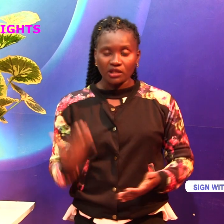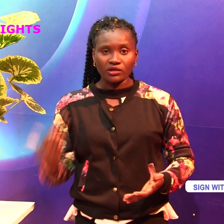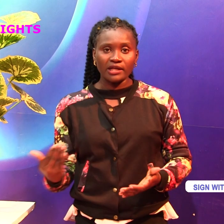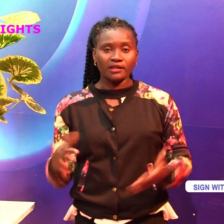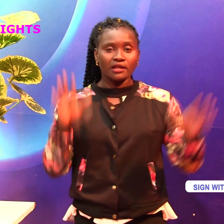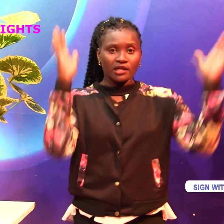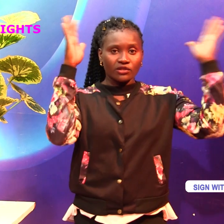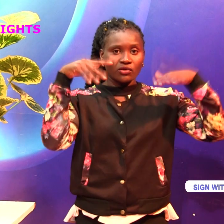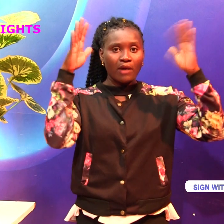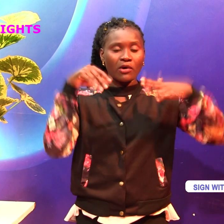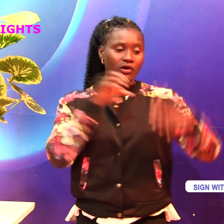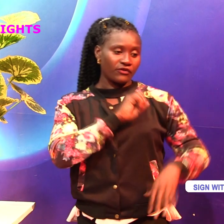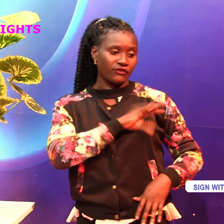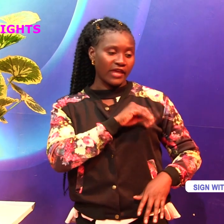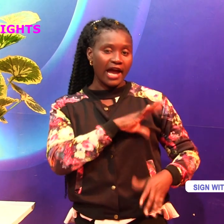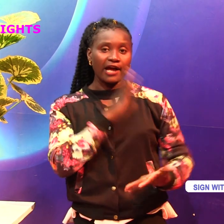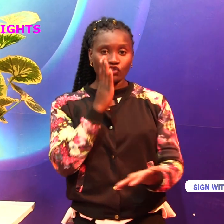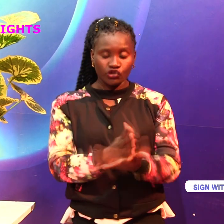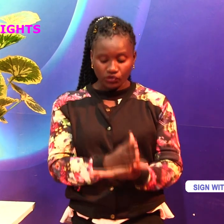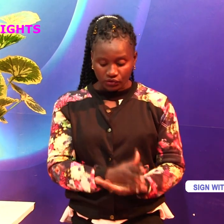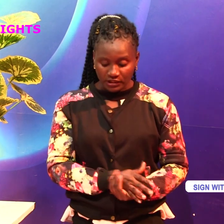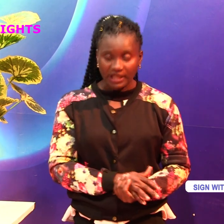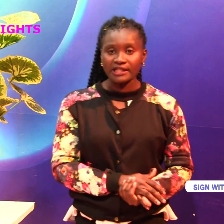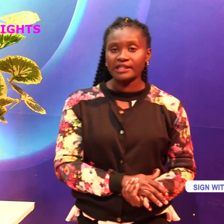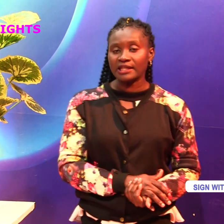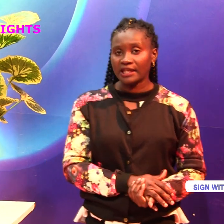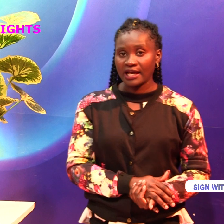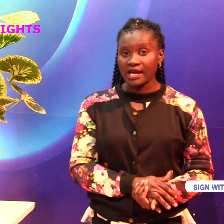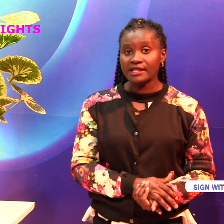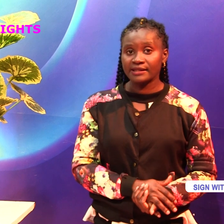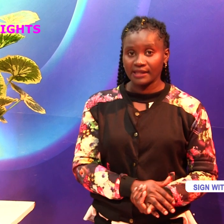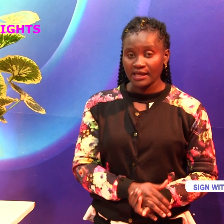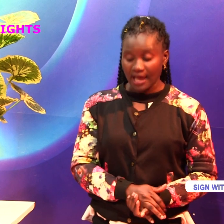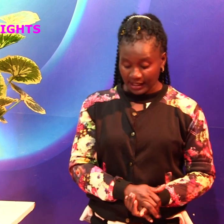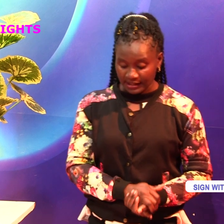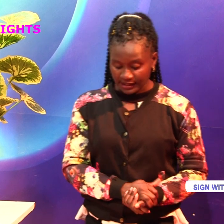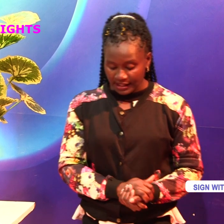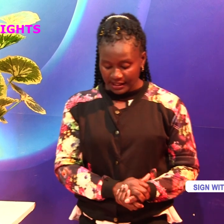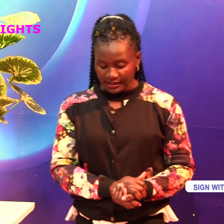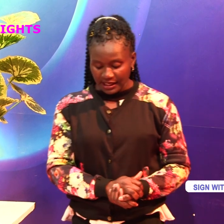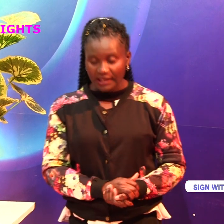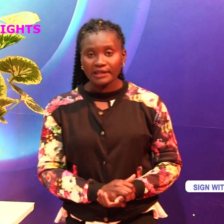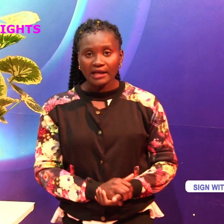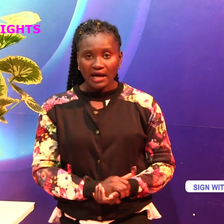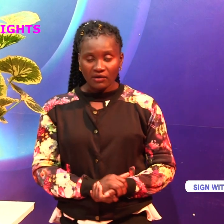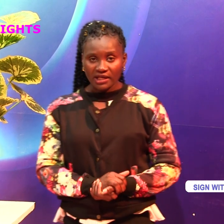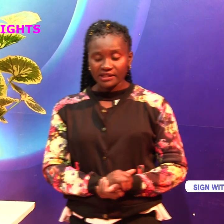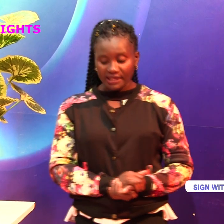Children, trouble, fear, true. That is in KCL. And then our next